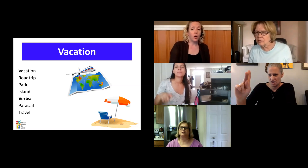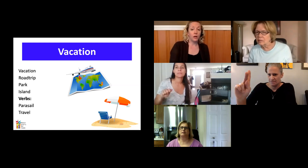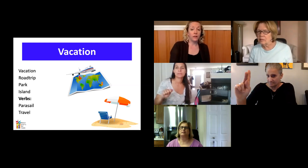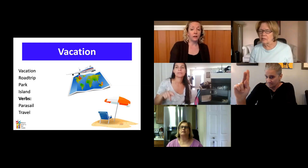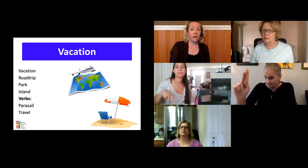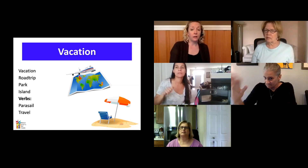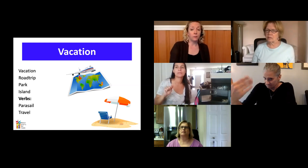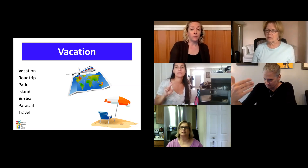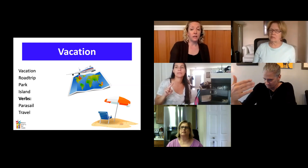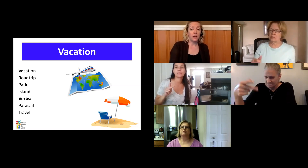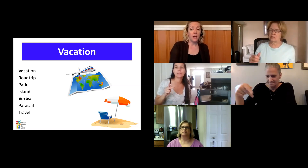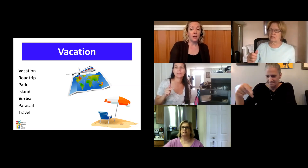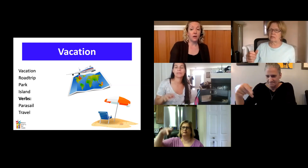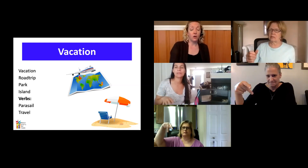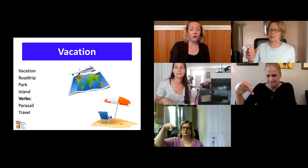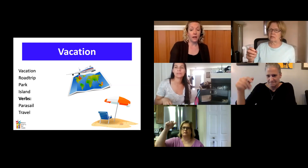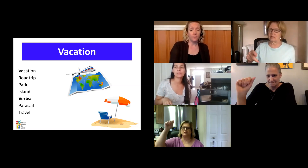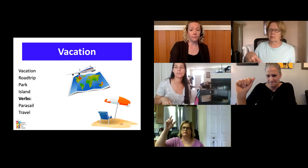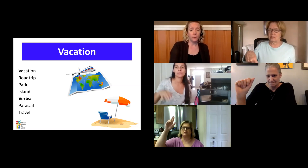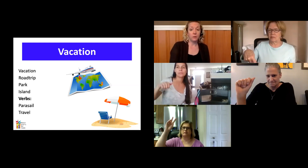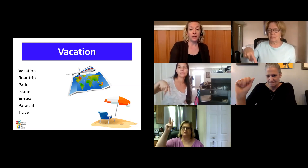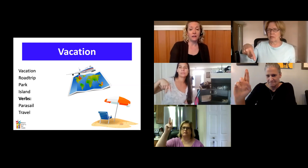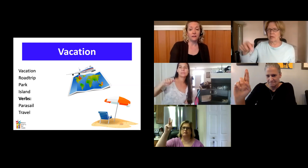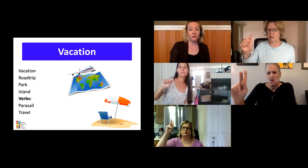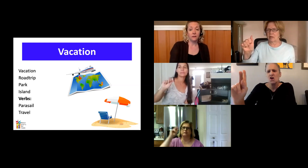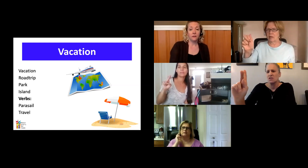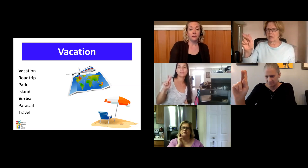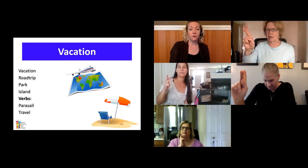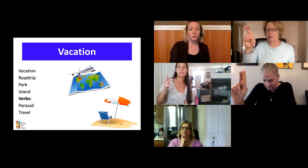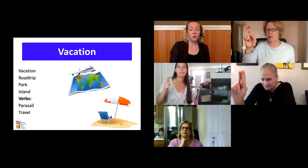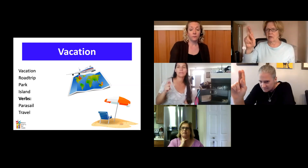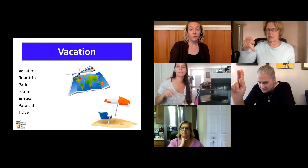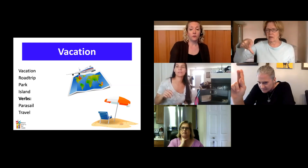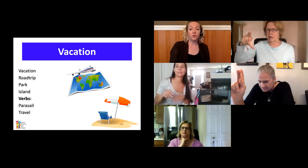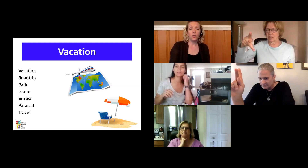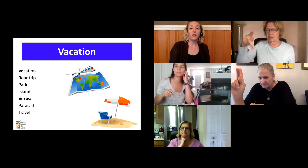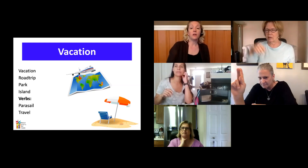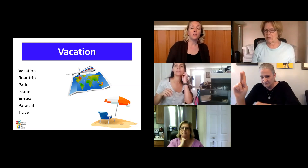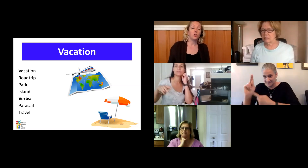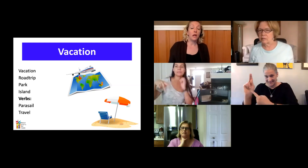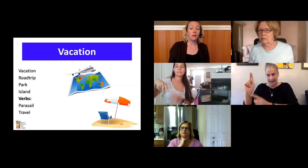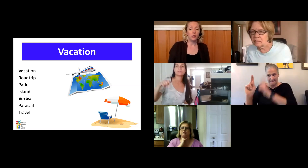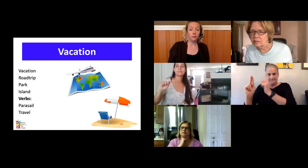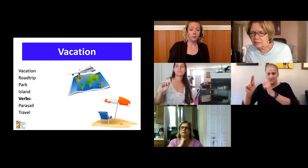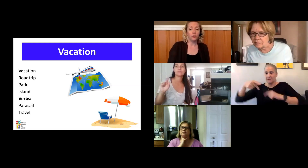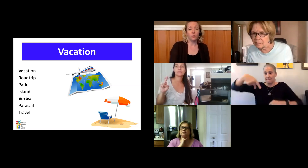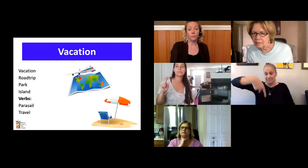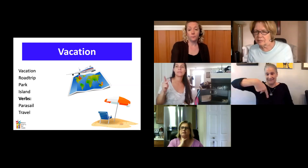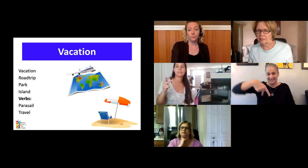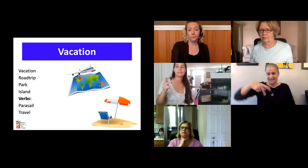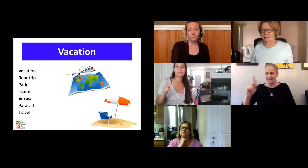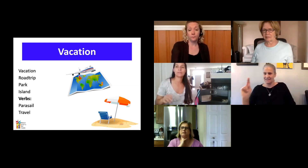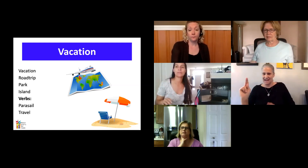case, P-A-R-K. Let me see it. Okay, so if you're talking about the location, you know,